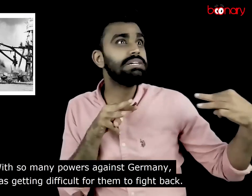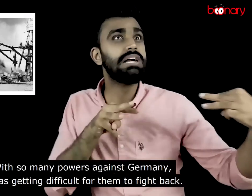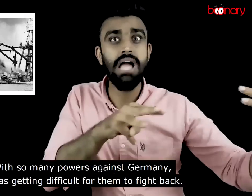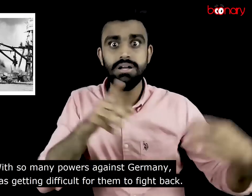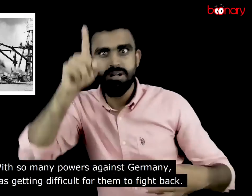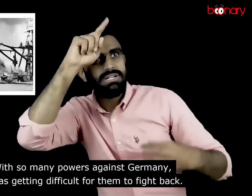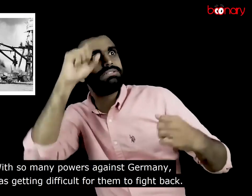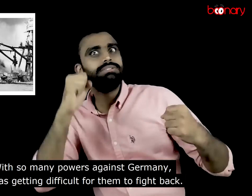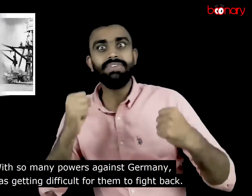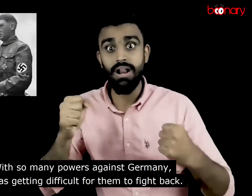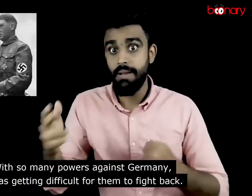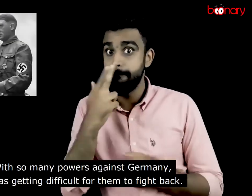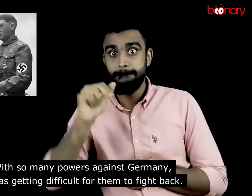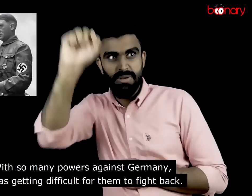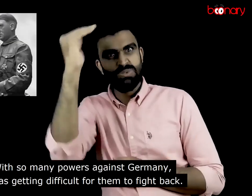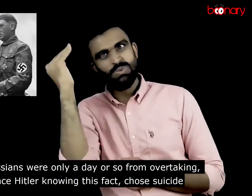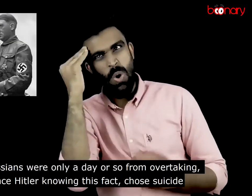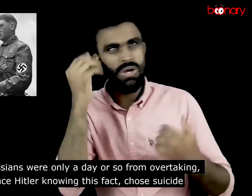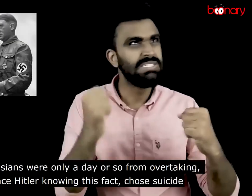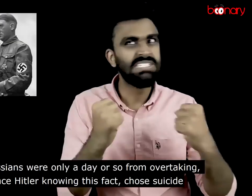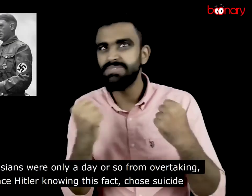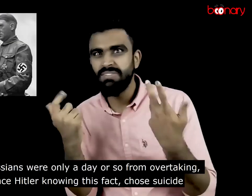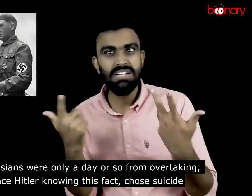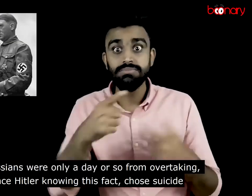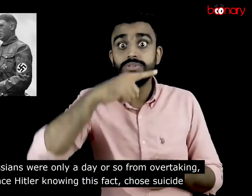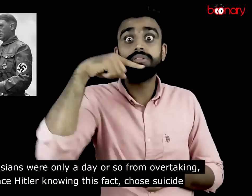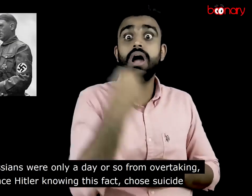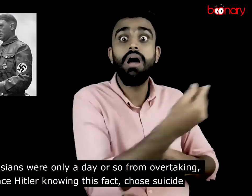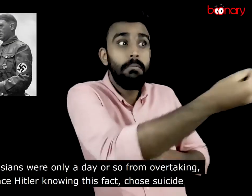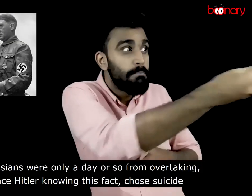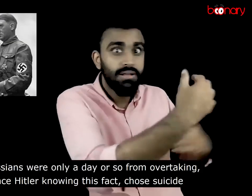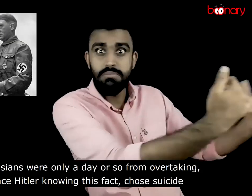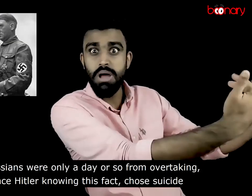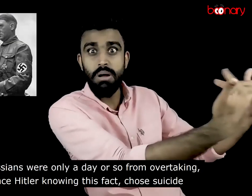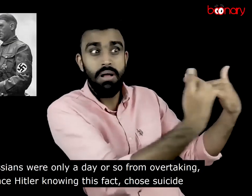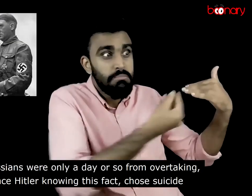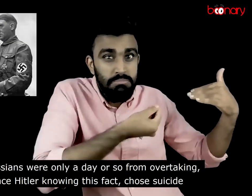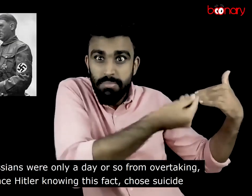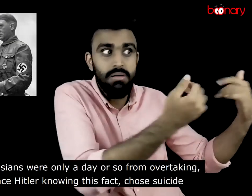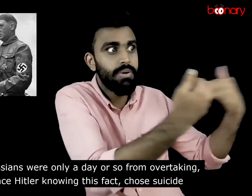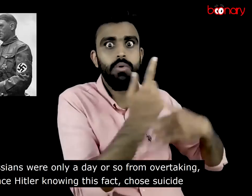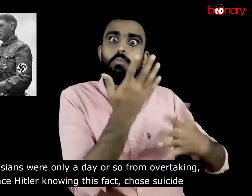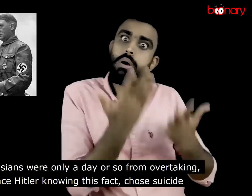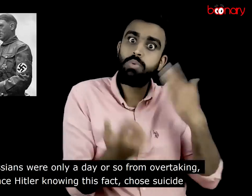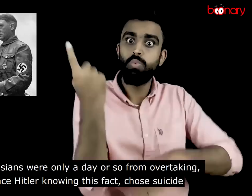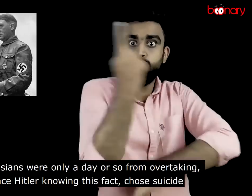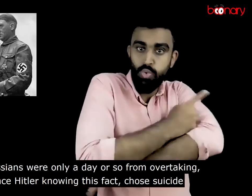getting difficult for them to fight back. The Russians were only a day or so from overtaking. Hence,